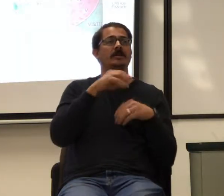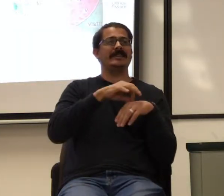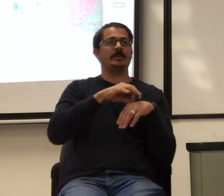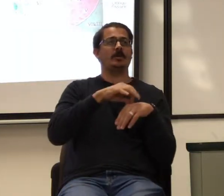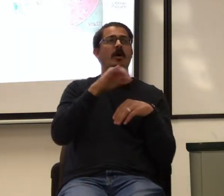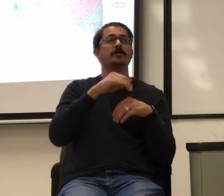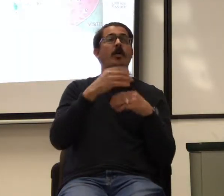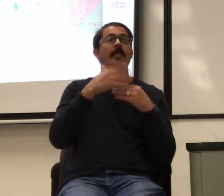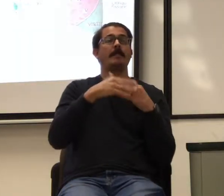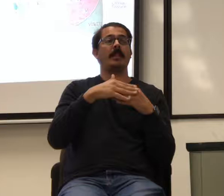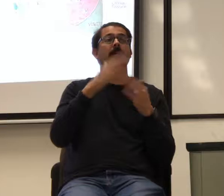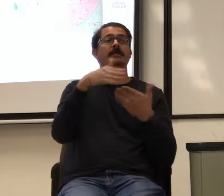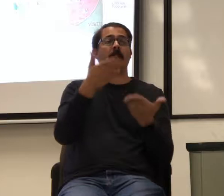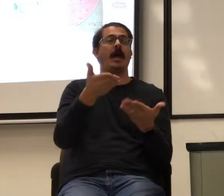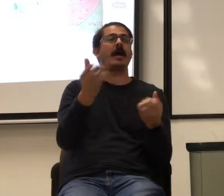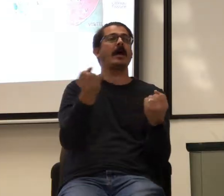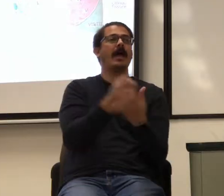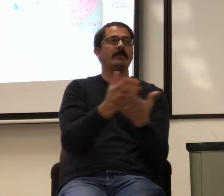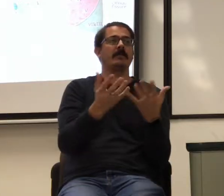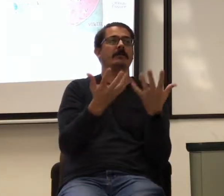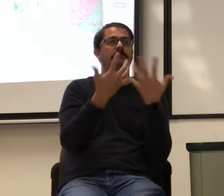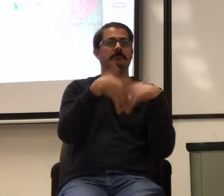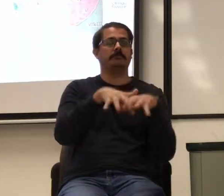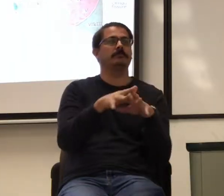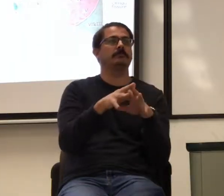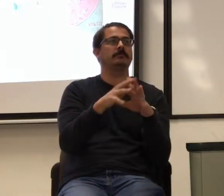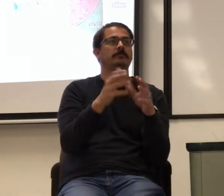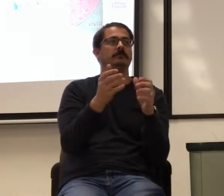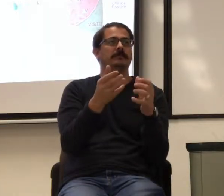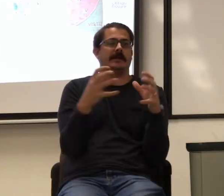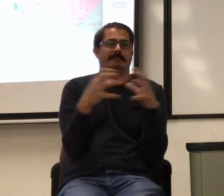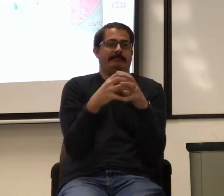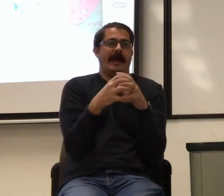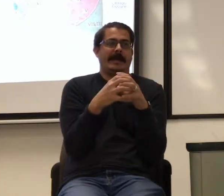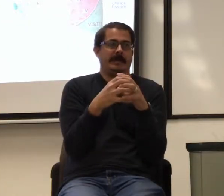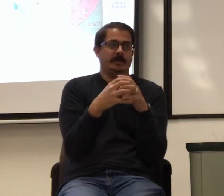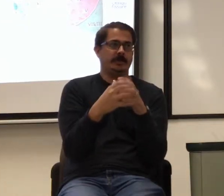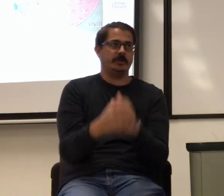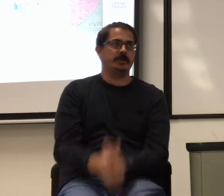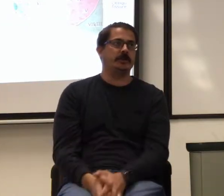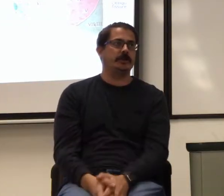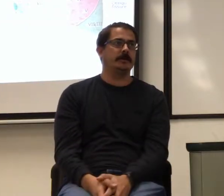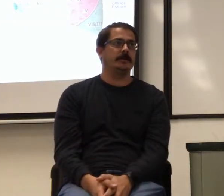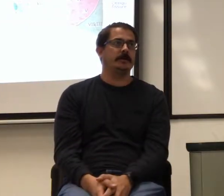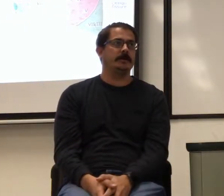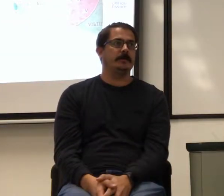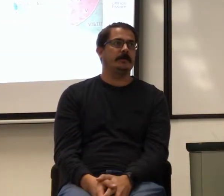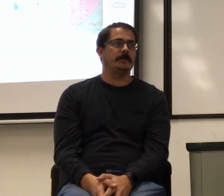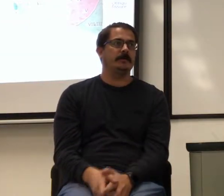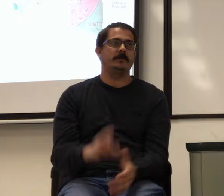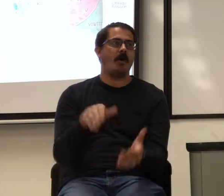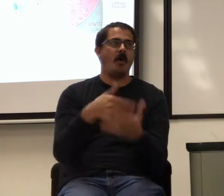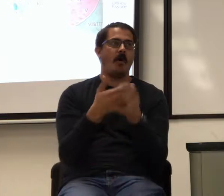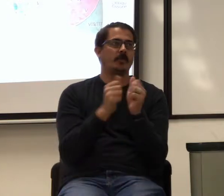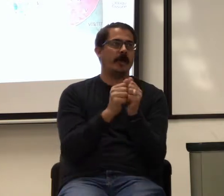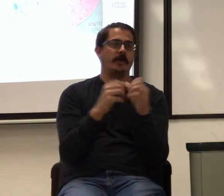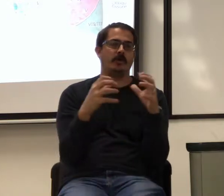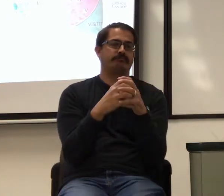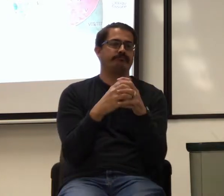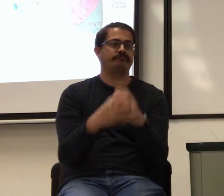the blood supply and everything else with it, which comes as a nice little package, okay, to get it all together.